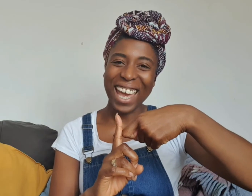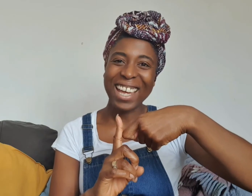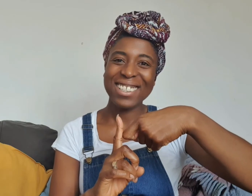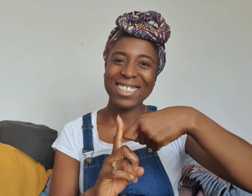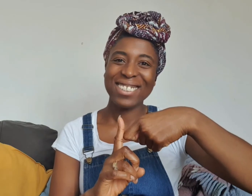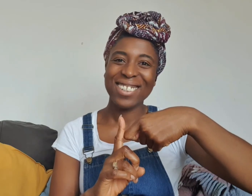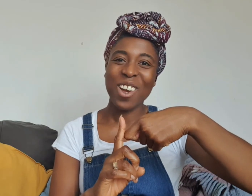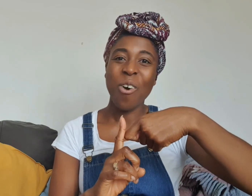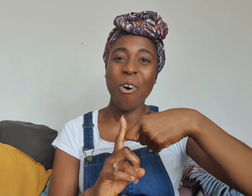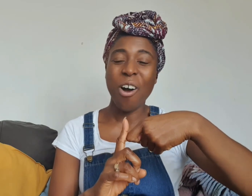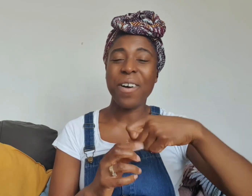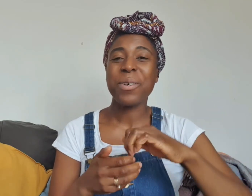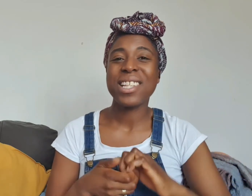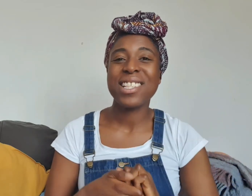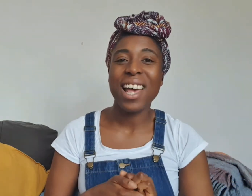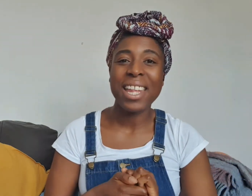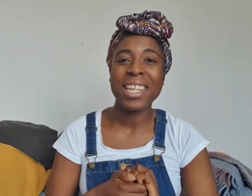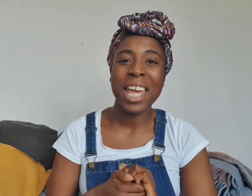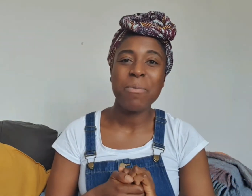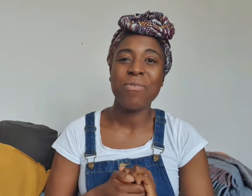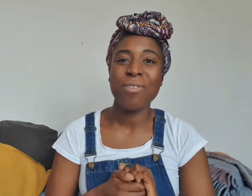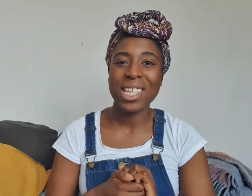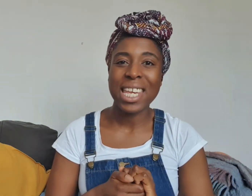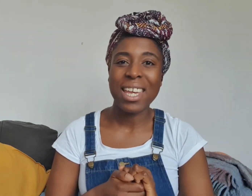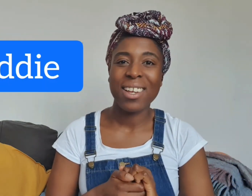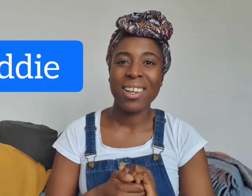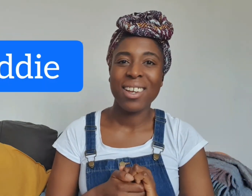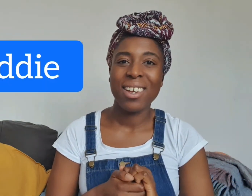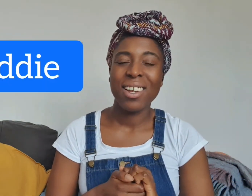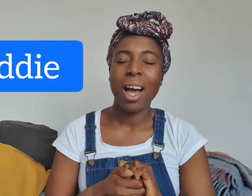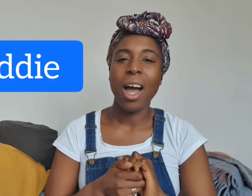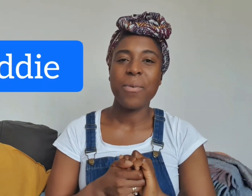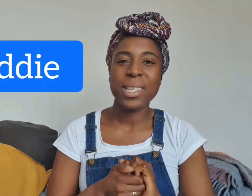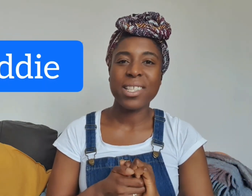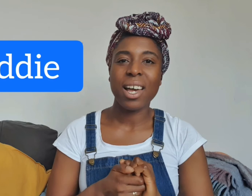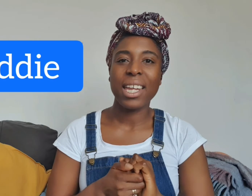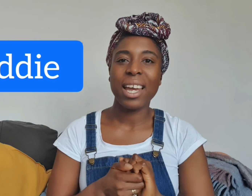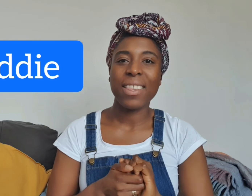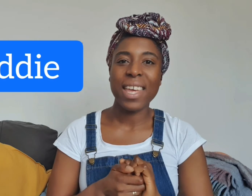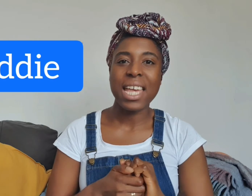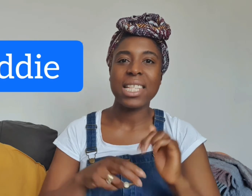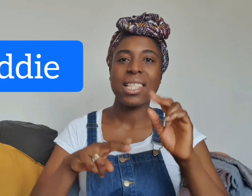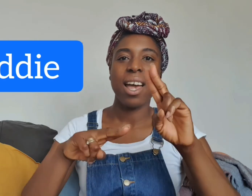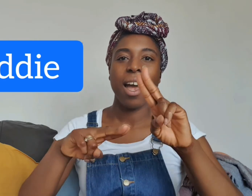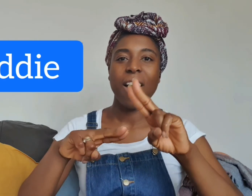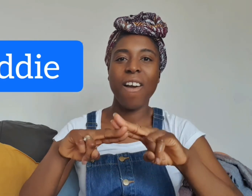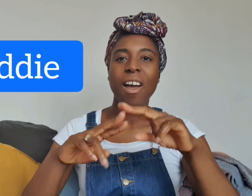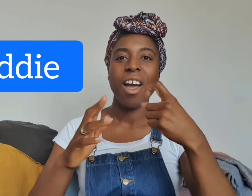Okay? Or if I was to sign the name Freddie, I would sign like this.